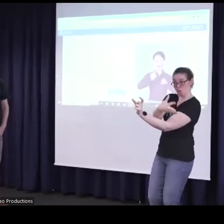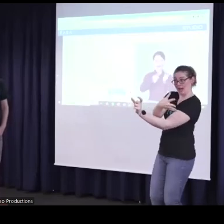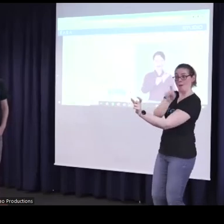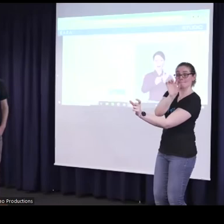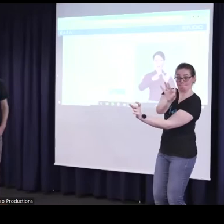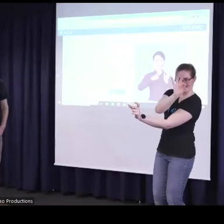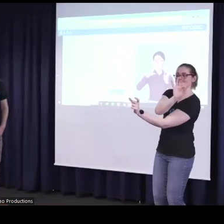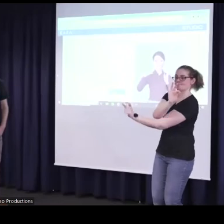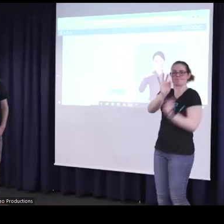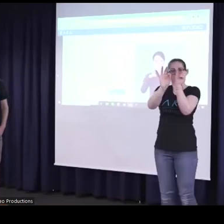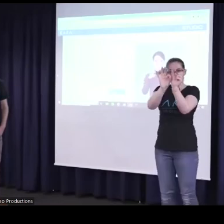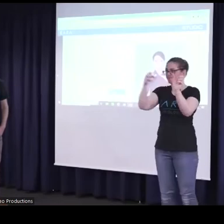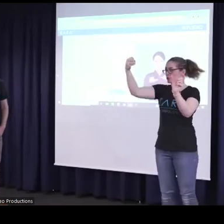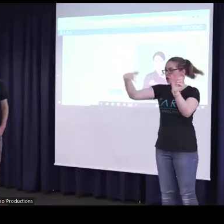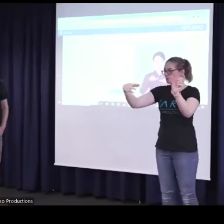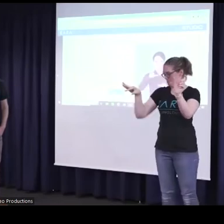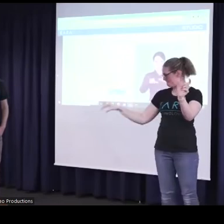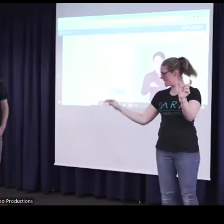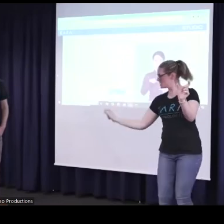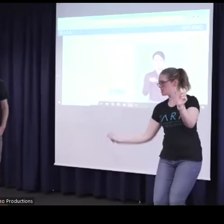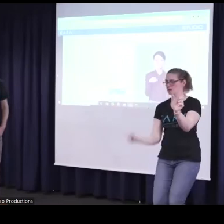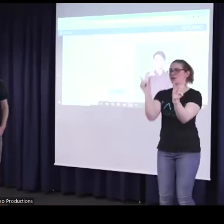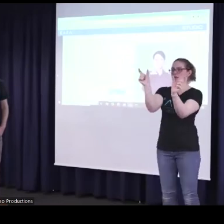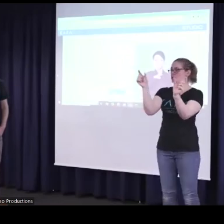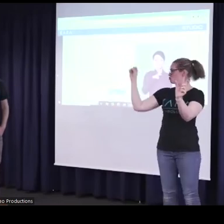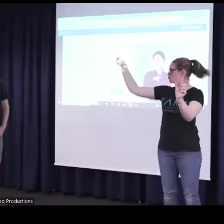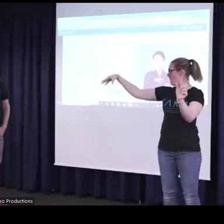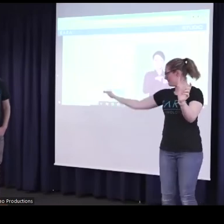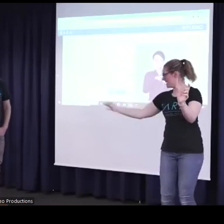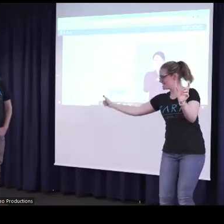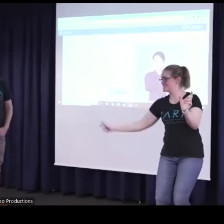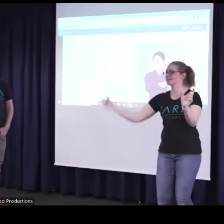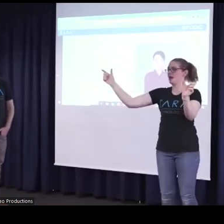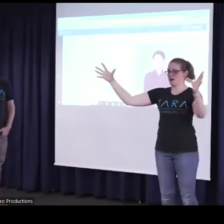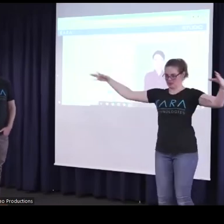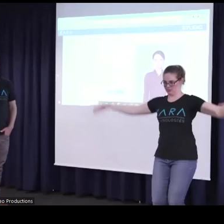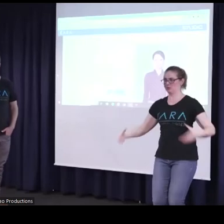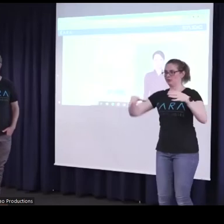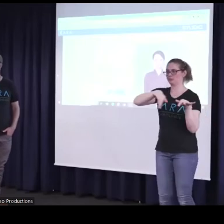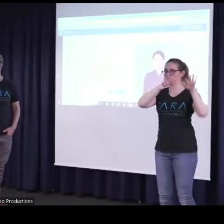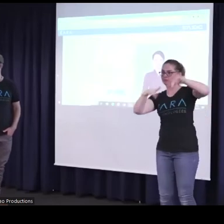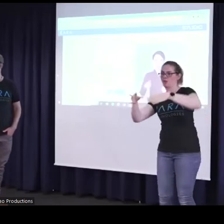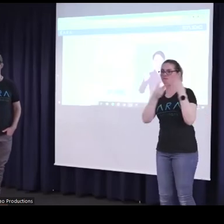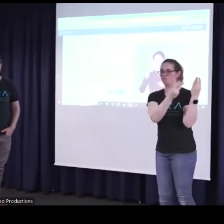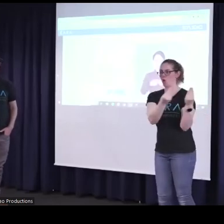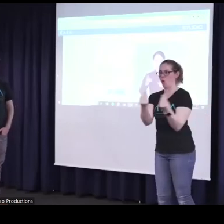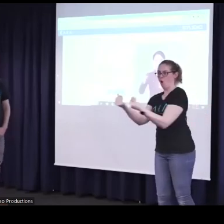So they're all on their own. So you can choose which ones you'd like to put together. So you can just put them together so that they